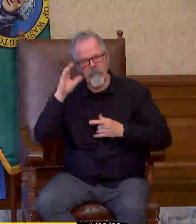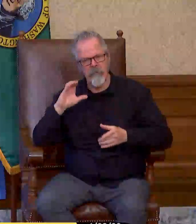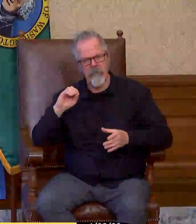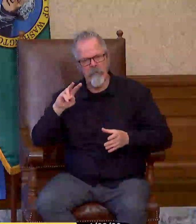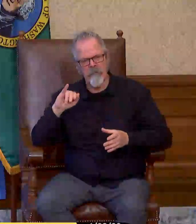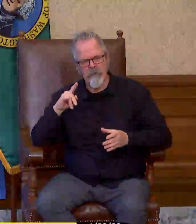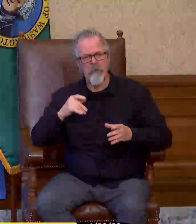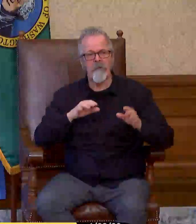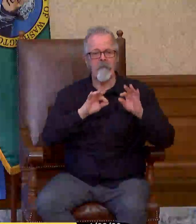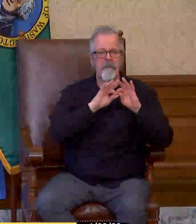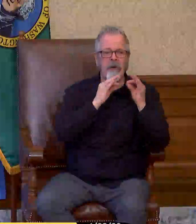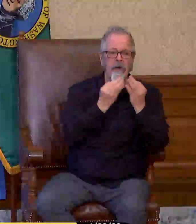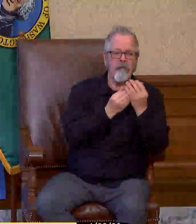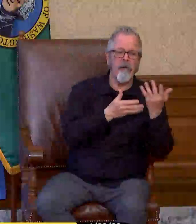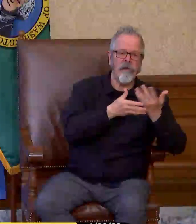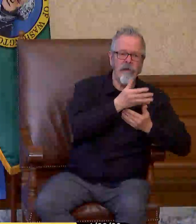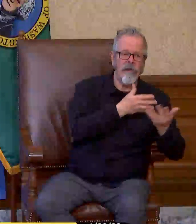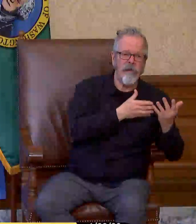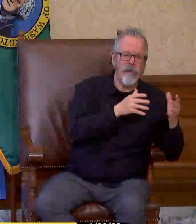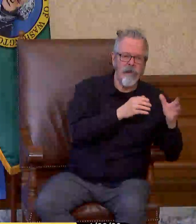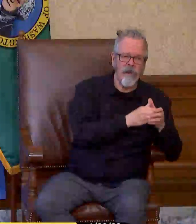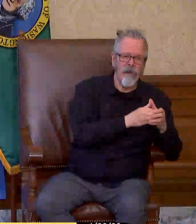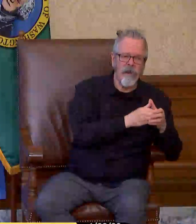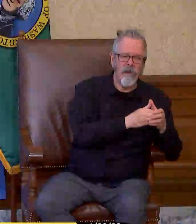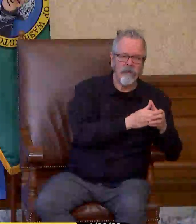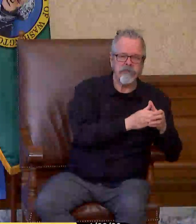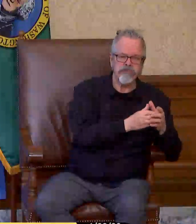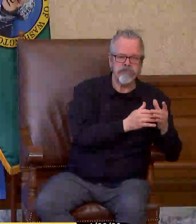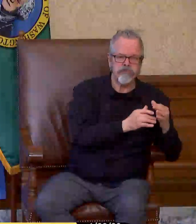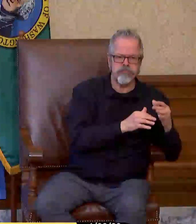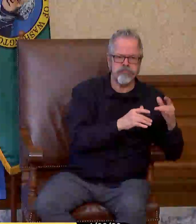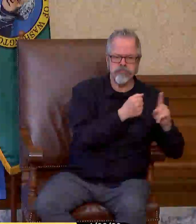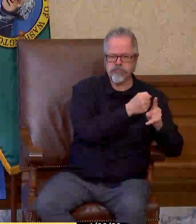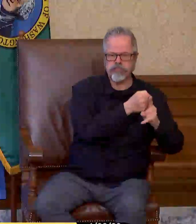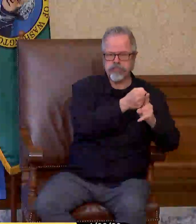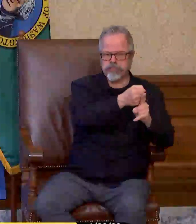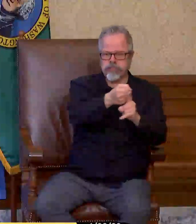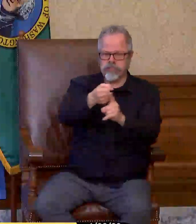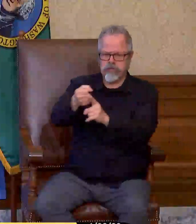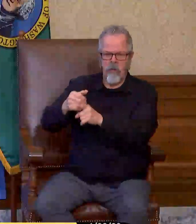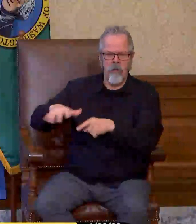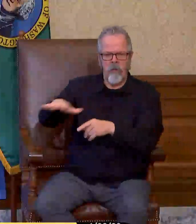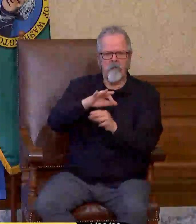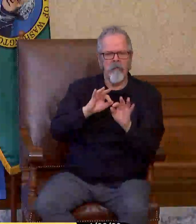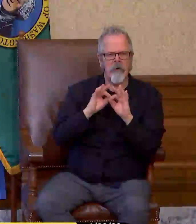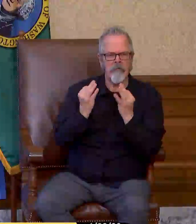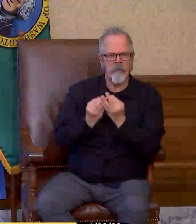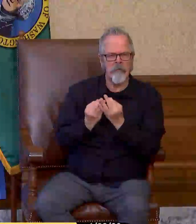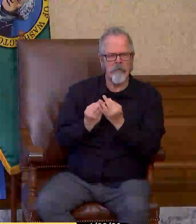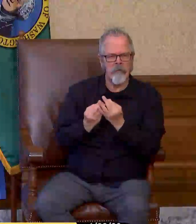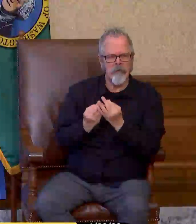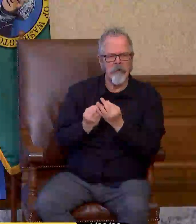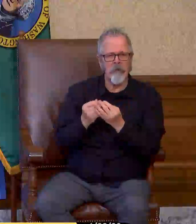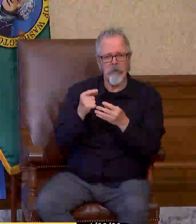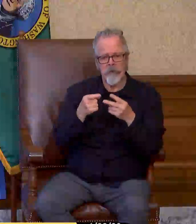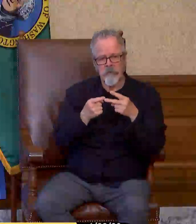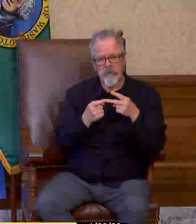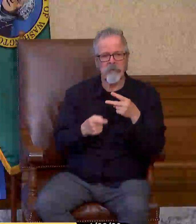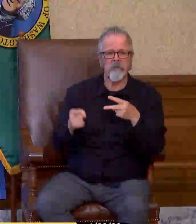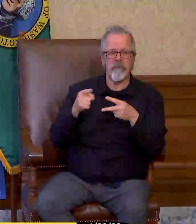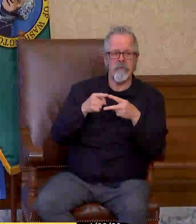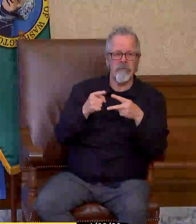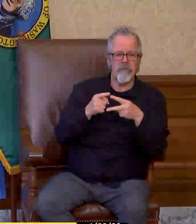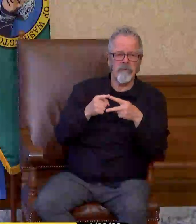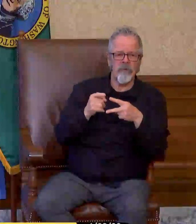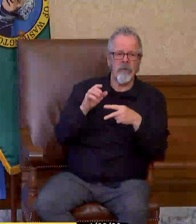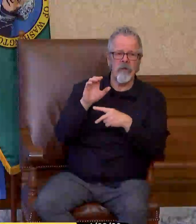just as I was walking in, I was told the Supreme Court made a decision that had the injunction that would remain in effect. And